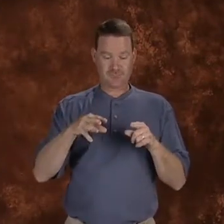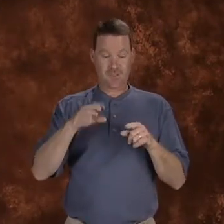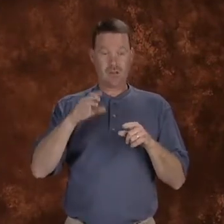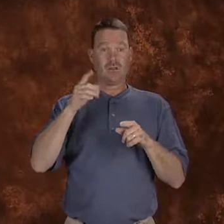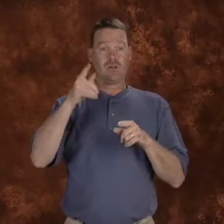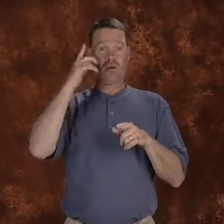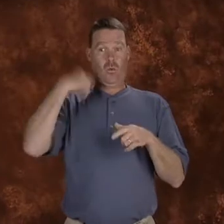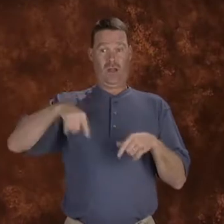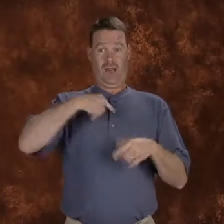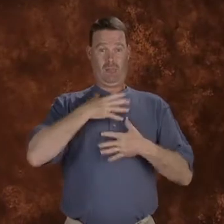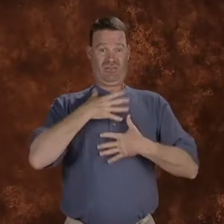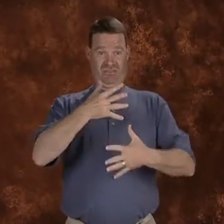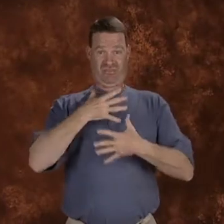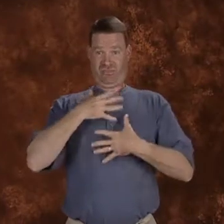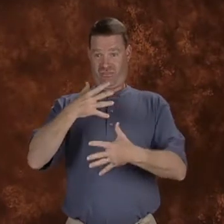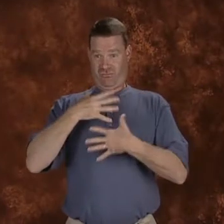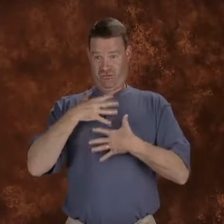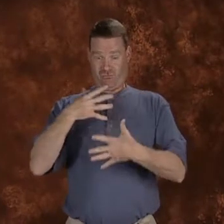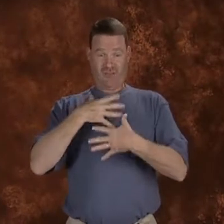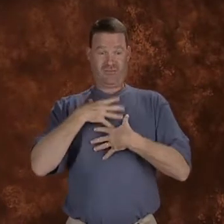their food.